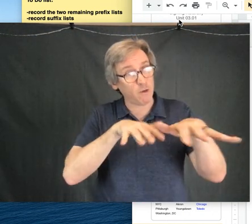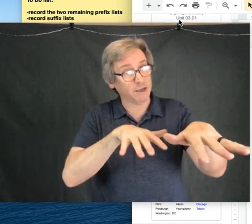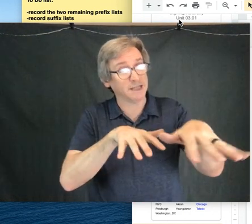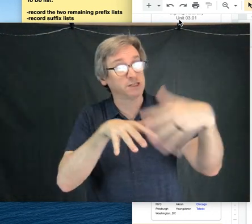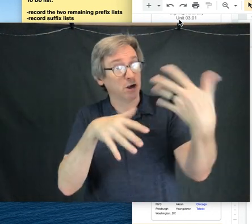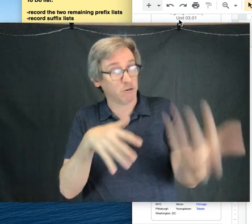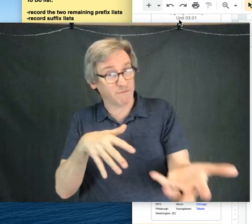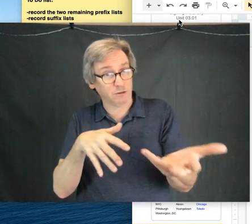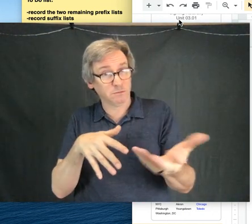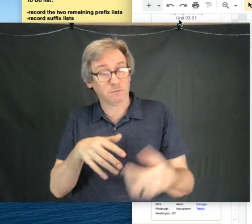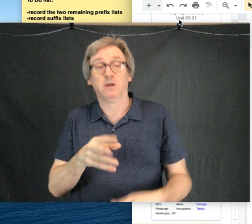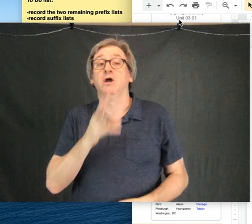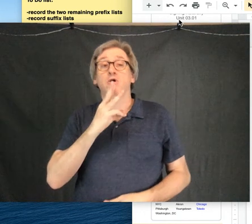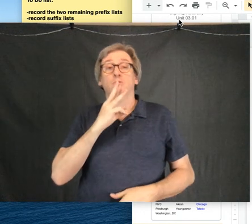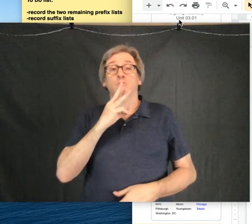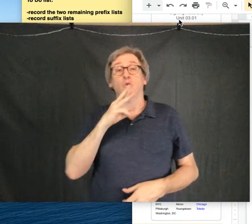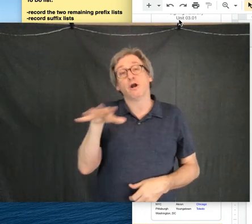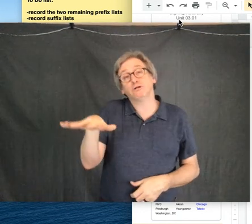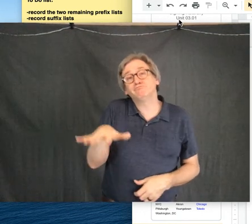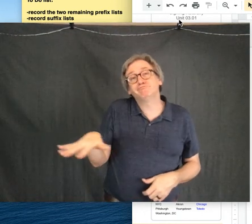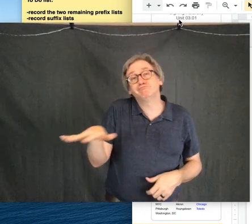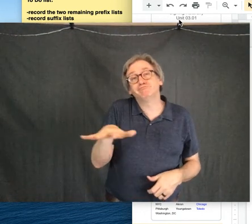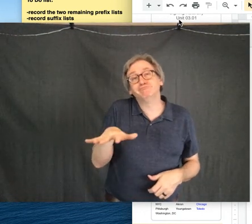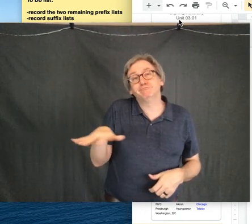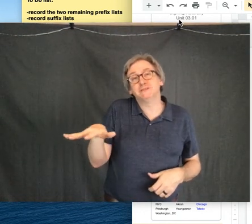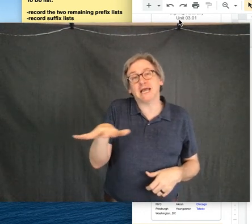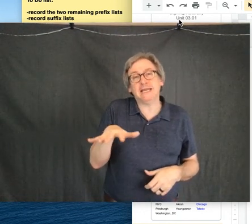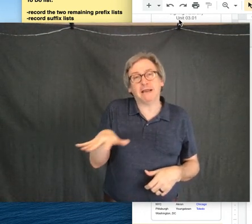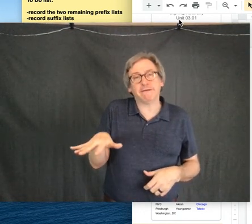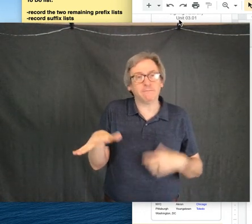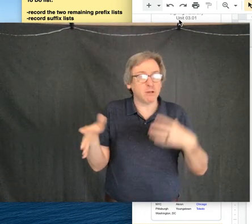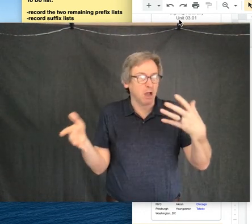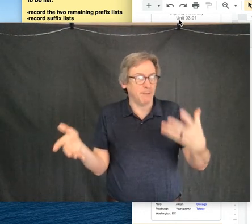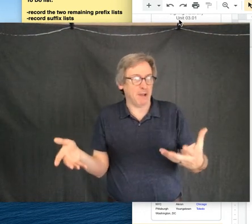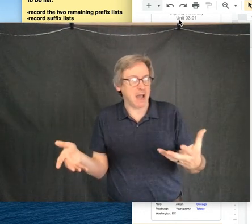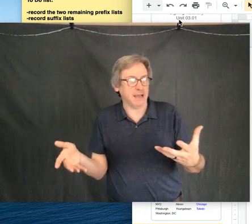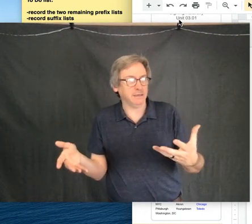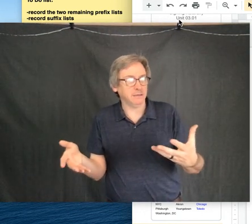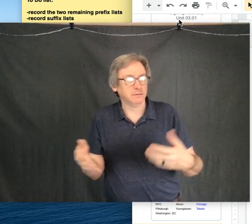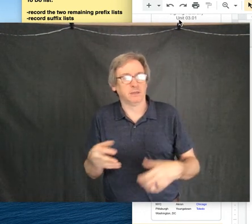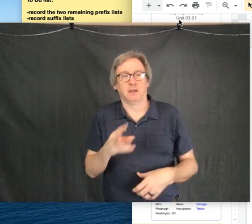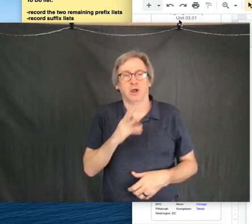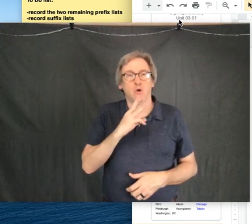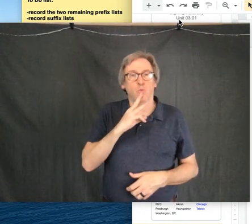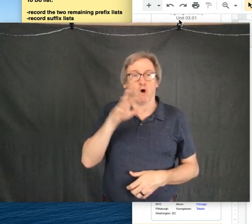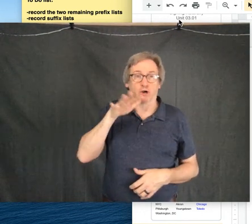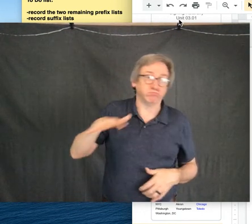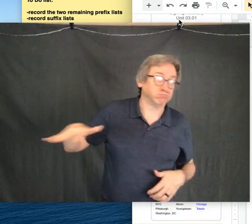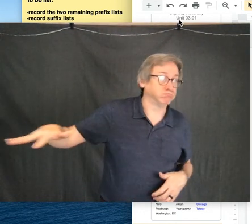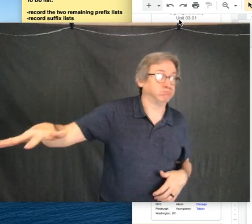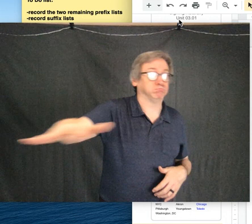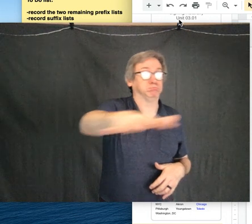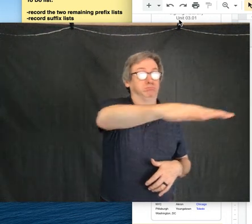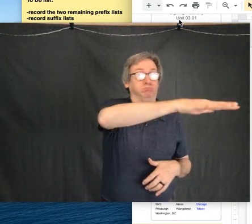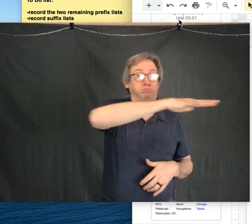water flowing, it's a river. Water, tiny area, a pond.